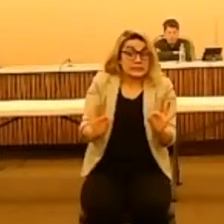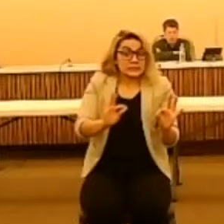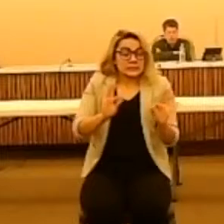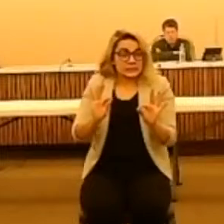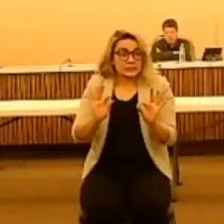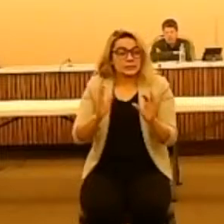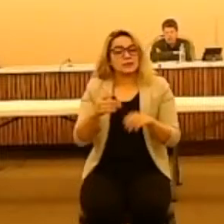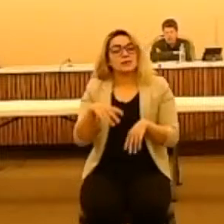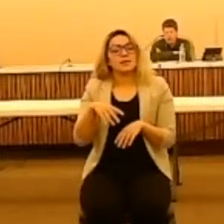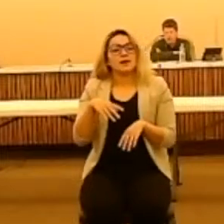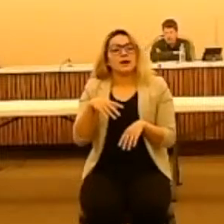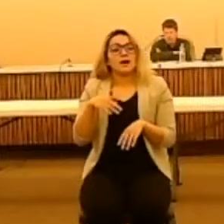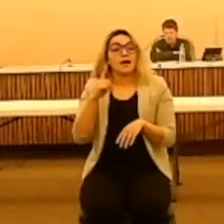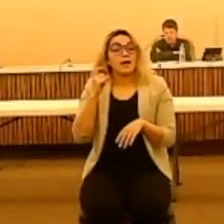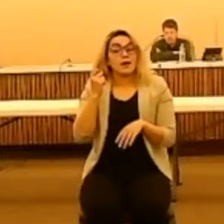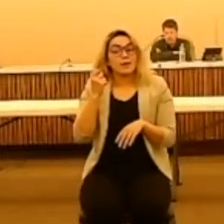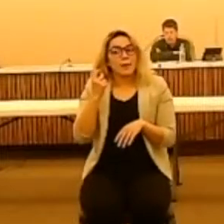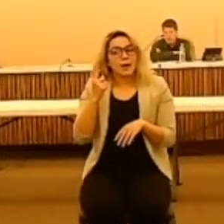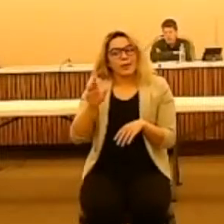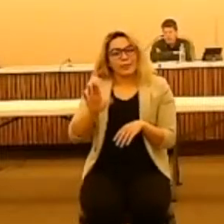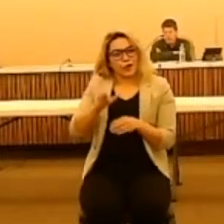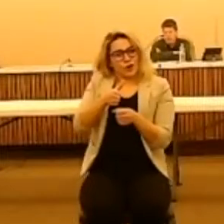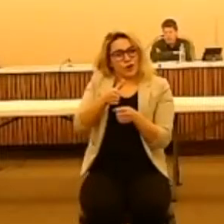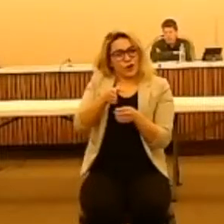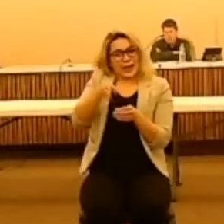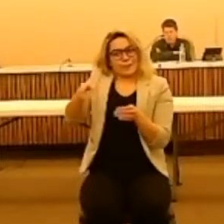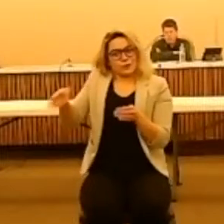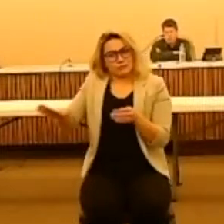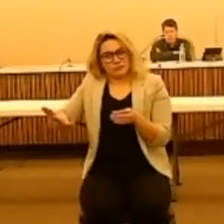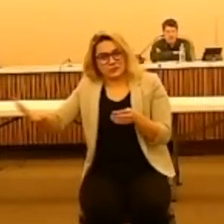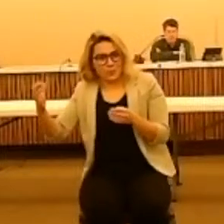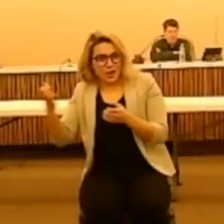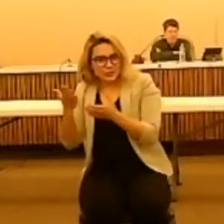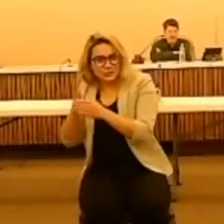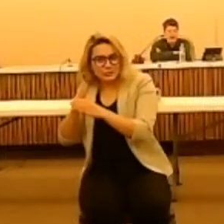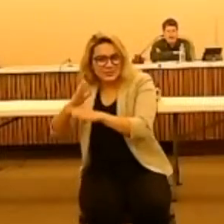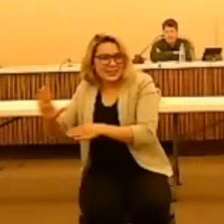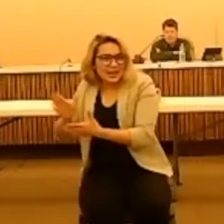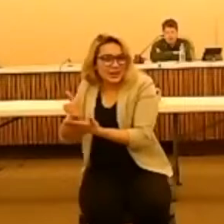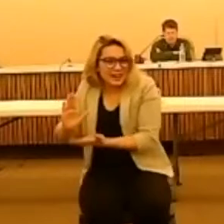and protecting the rights of the neighbors, right? You don't have a